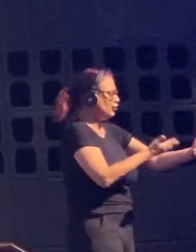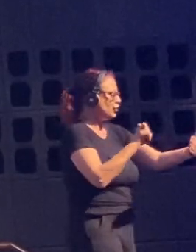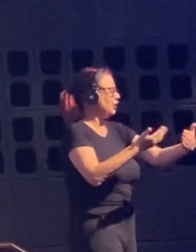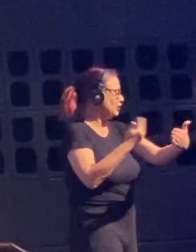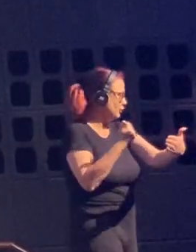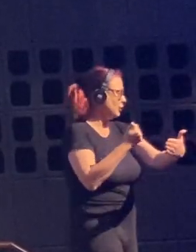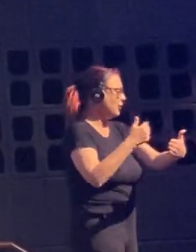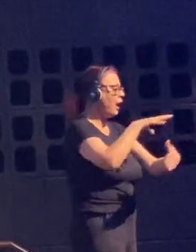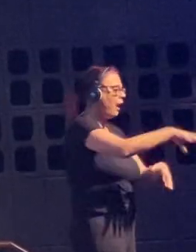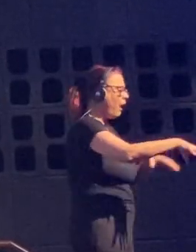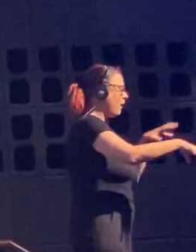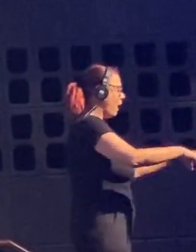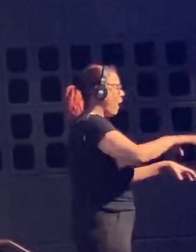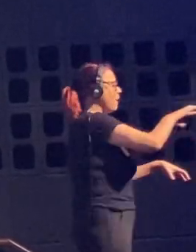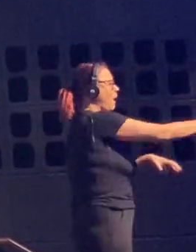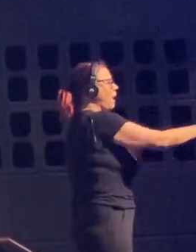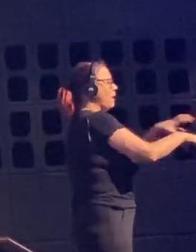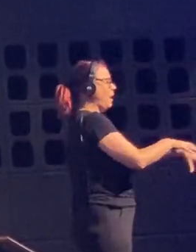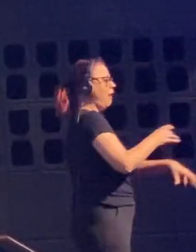evaluated, I think.